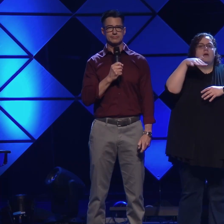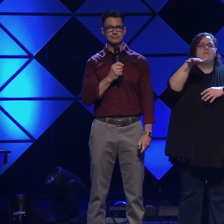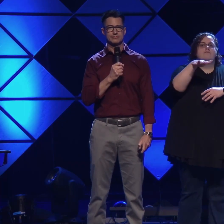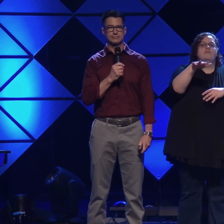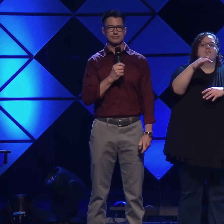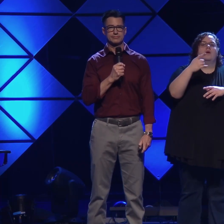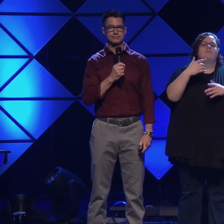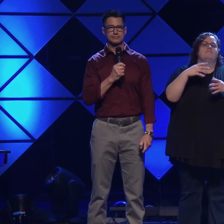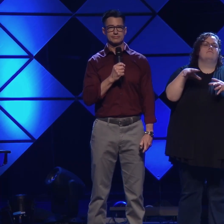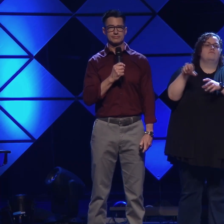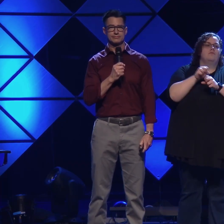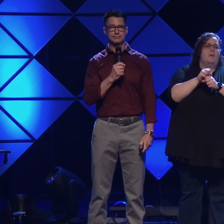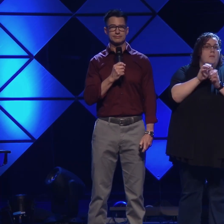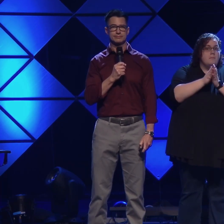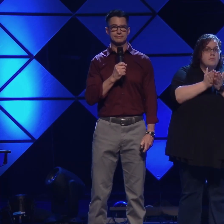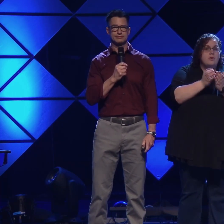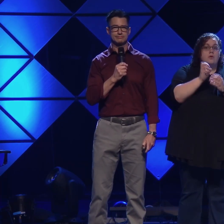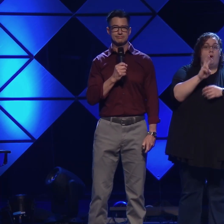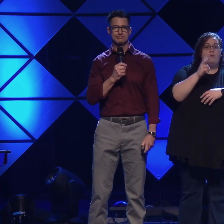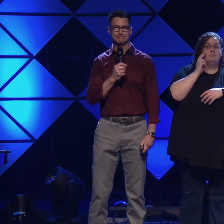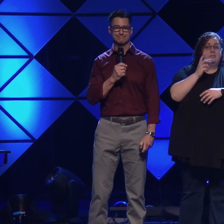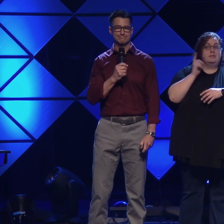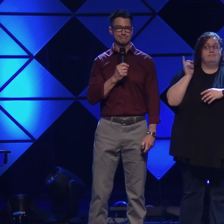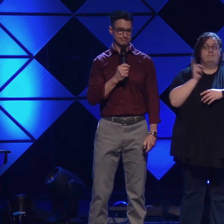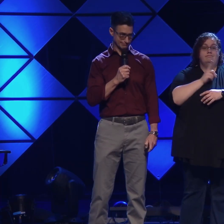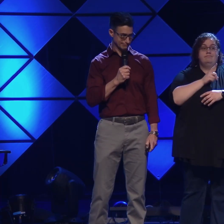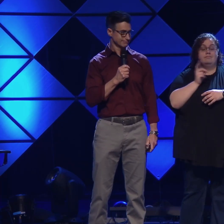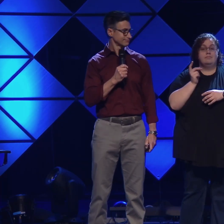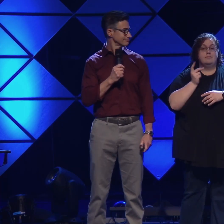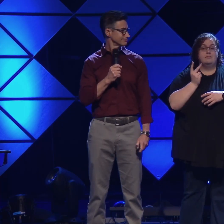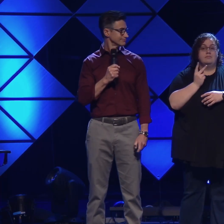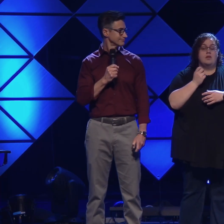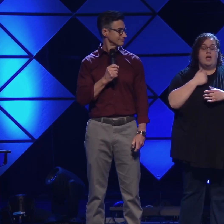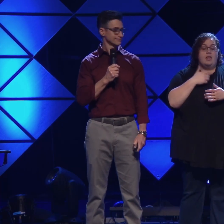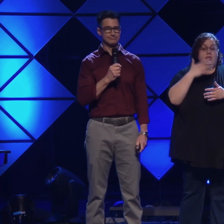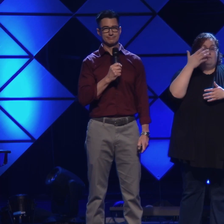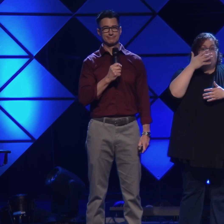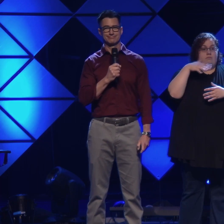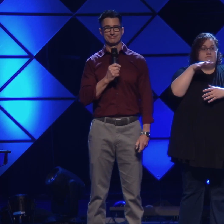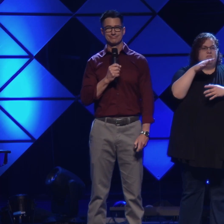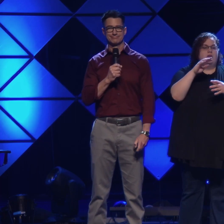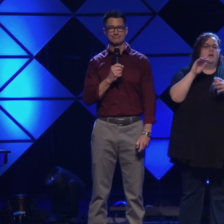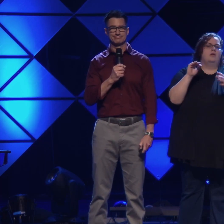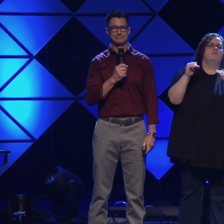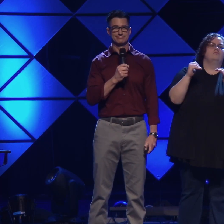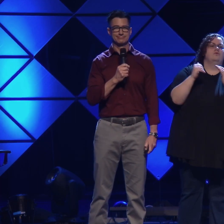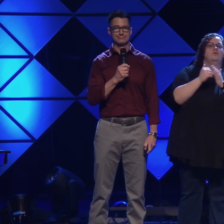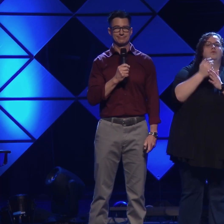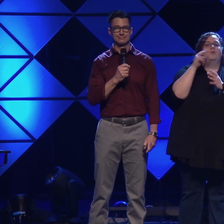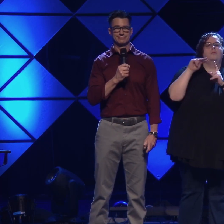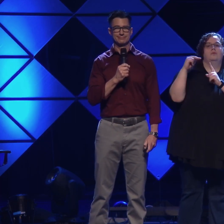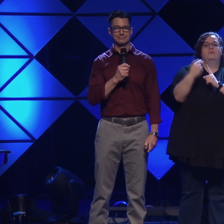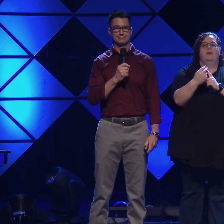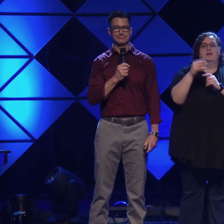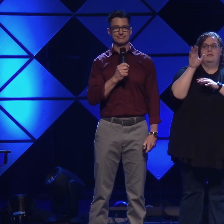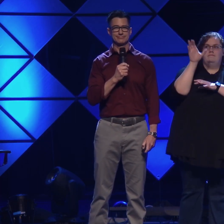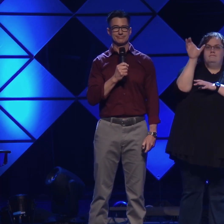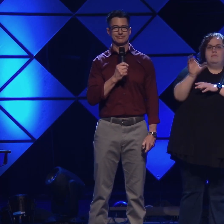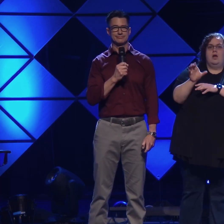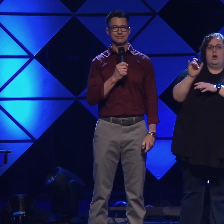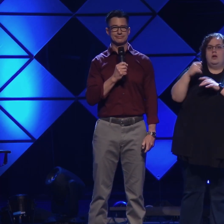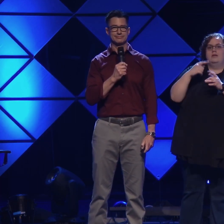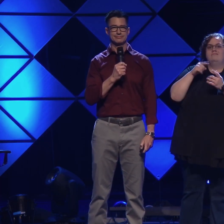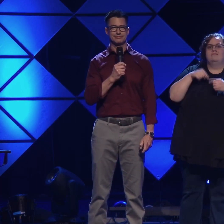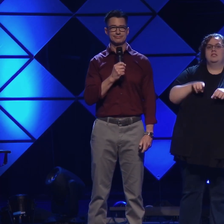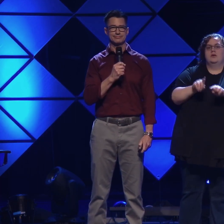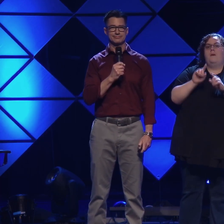copy of the book, or better yet, come see Michael and me in the atrium under the Fresh Perspectives banner during our mix and mingle